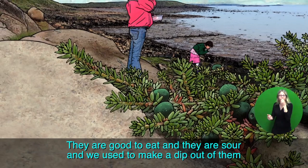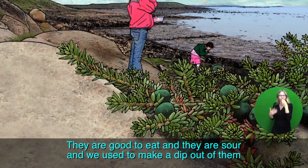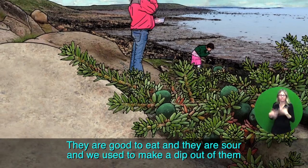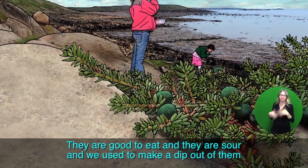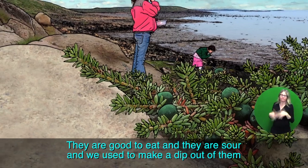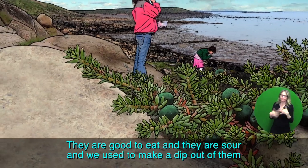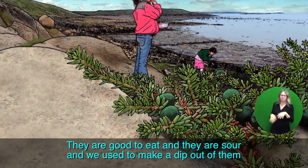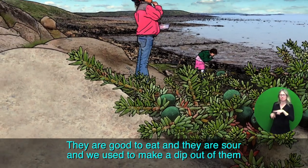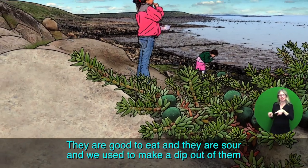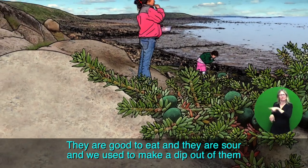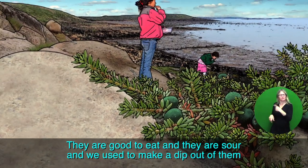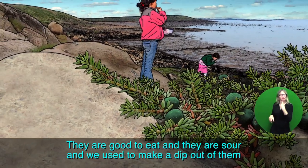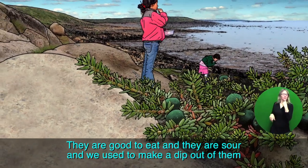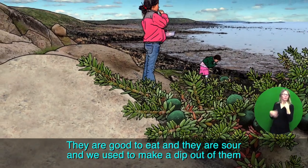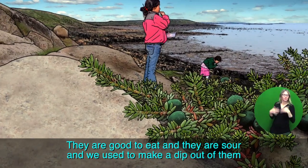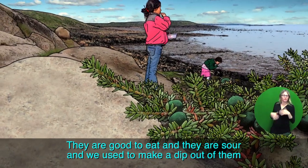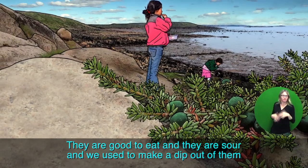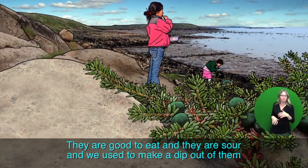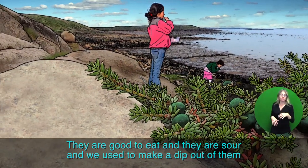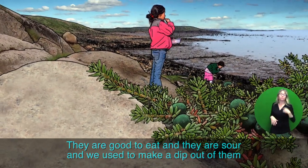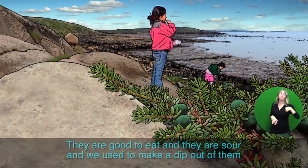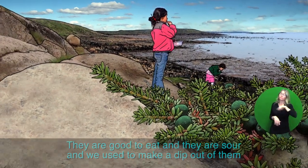yeah. And they used to make a dip